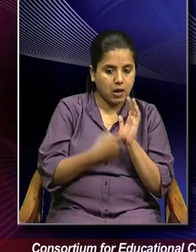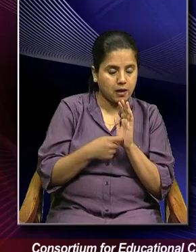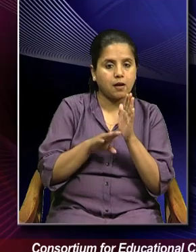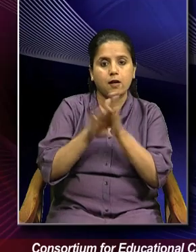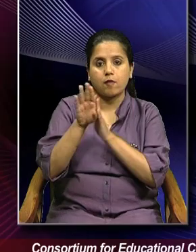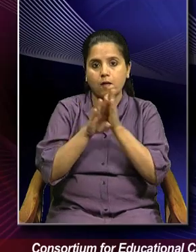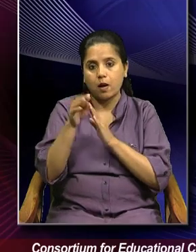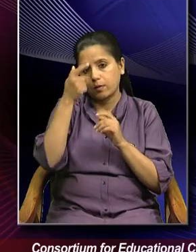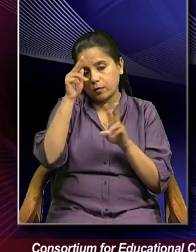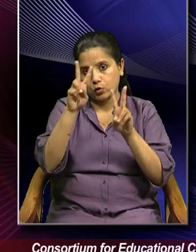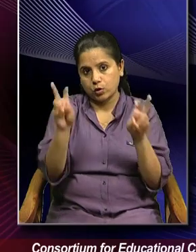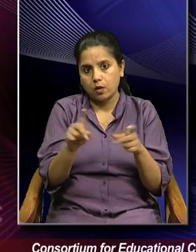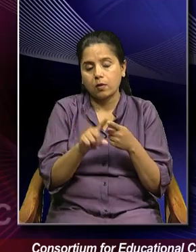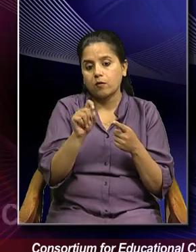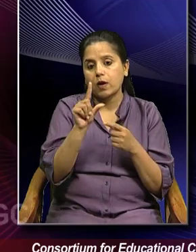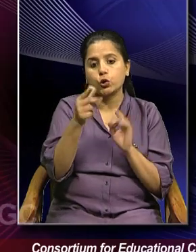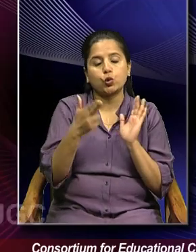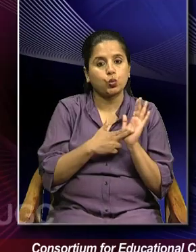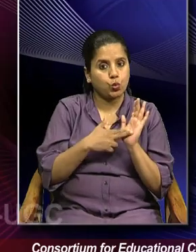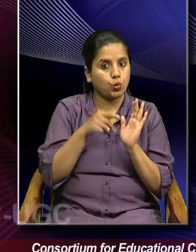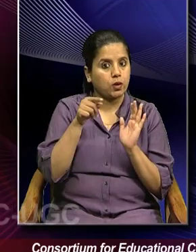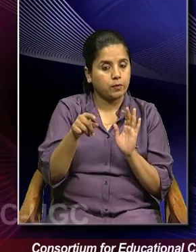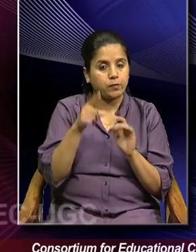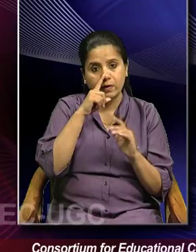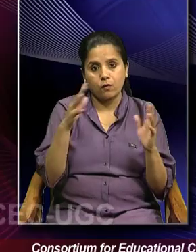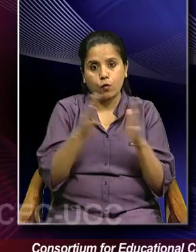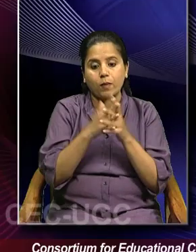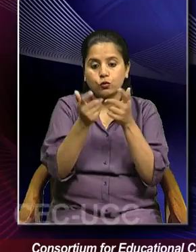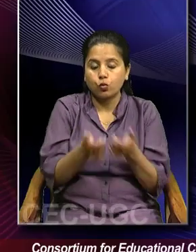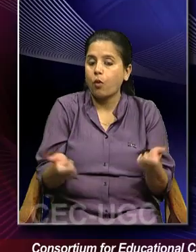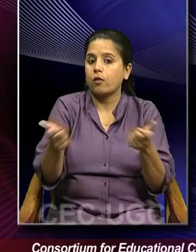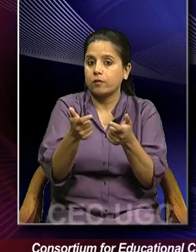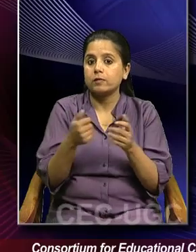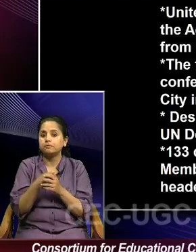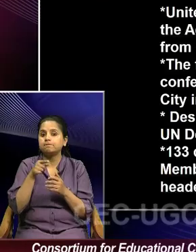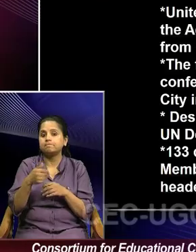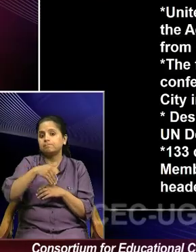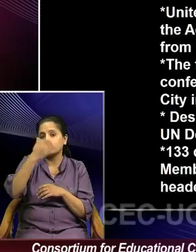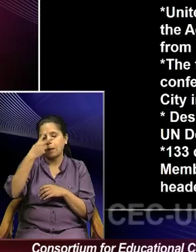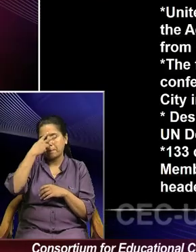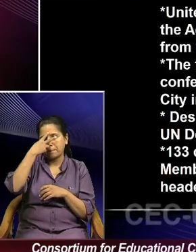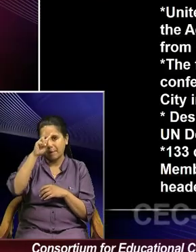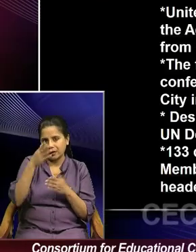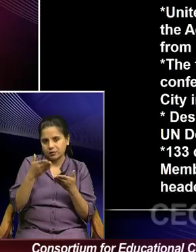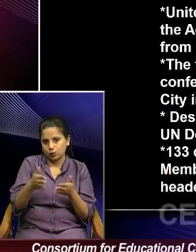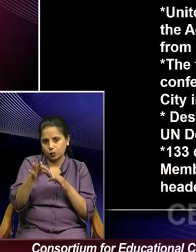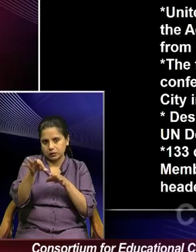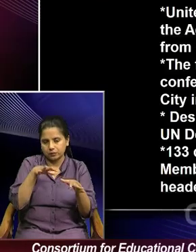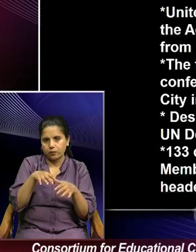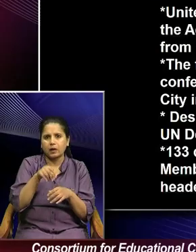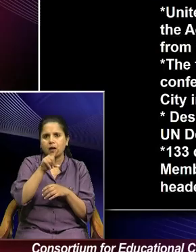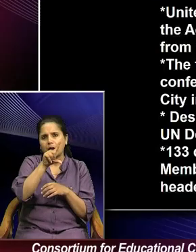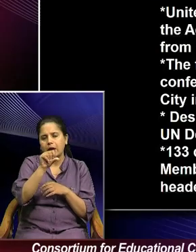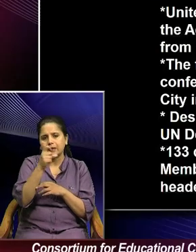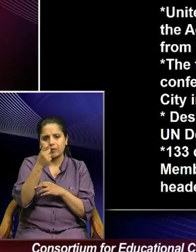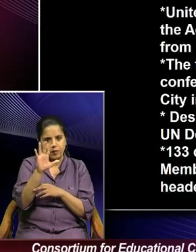issues. The first UN Women's Conference was held in Mexico City in